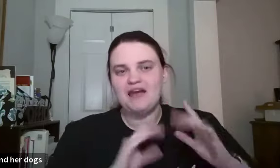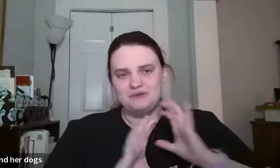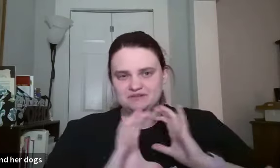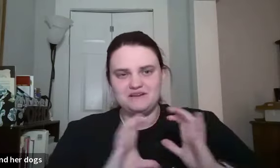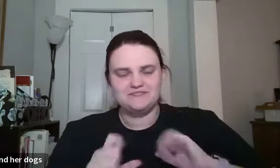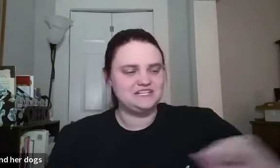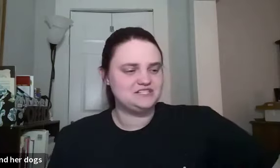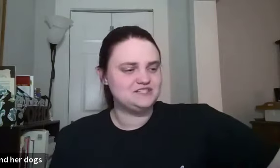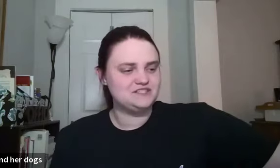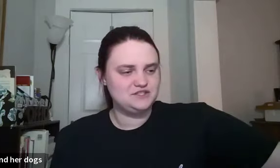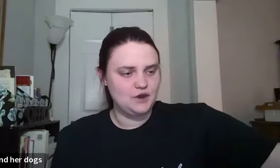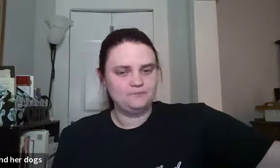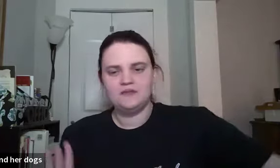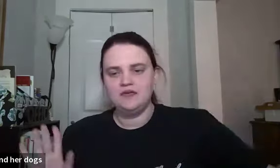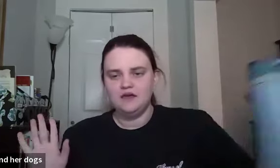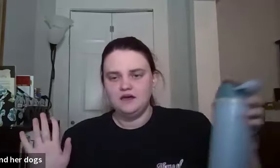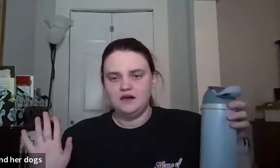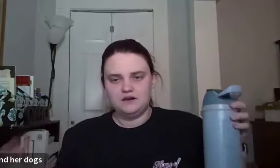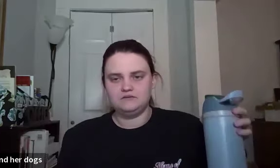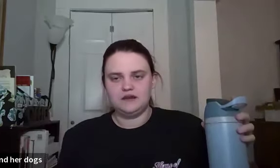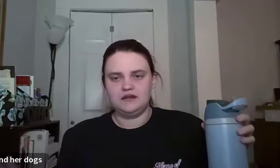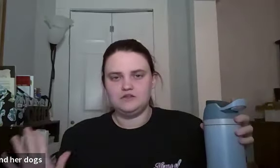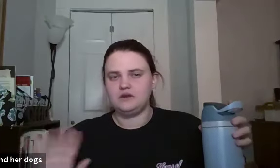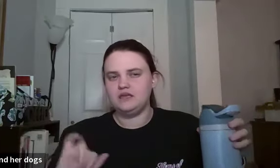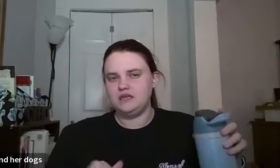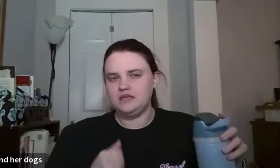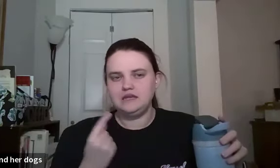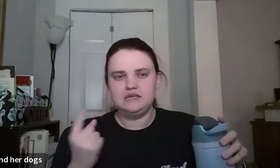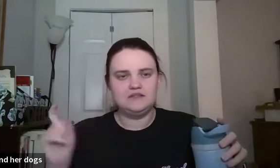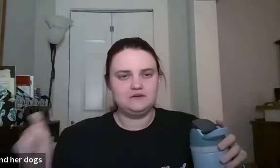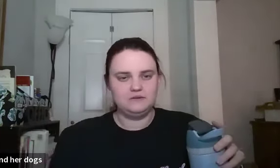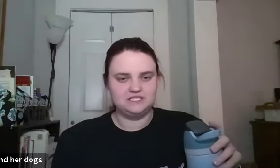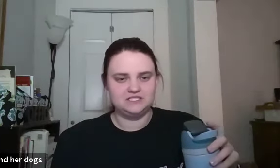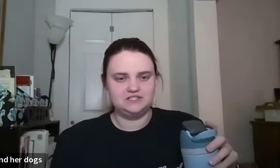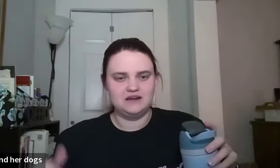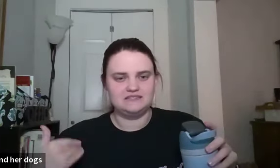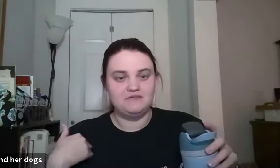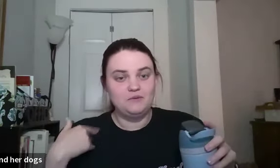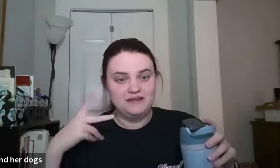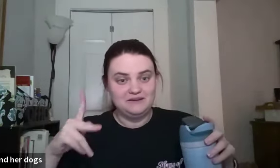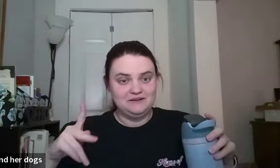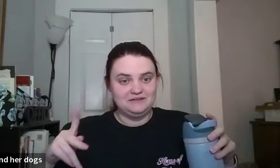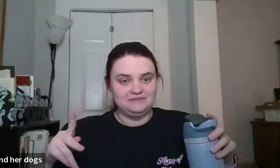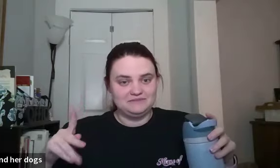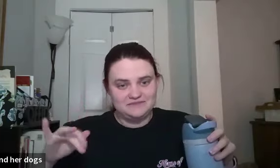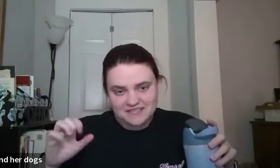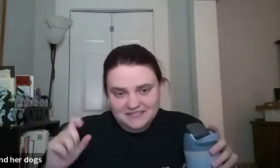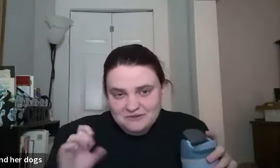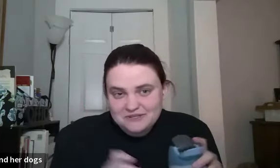having one of those conversations. So, all right. Are there any other questions you guys have? Oh, wait. Miss Katie, do you want to do